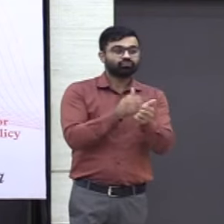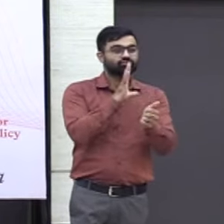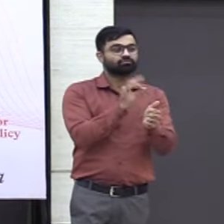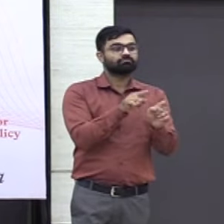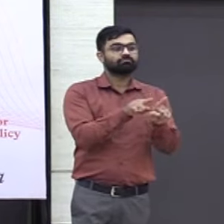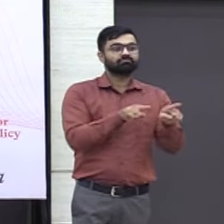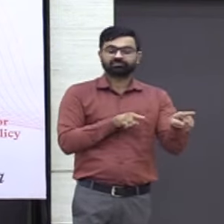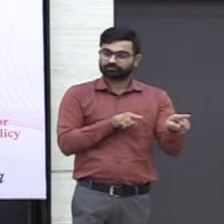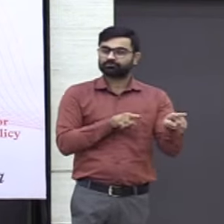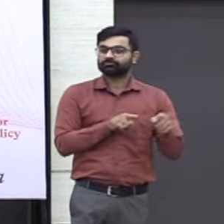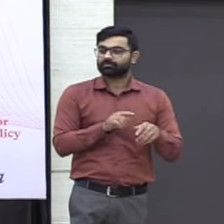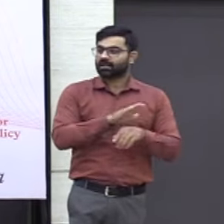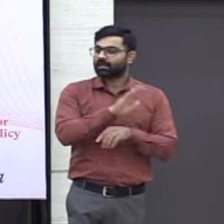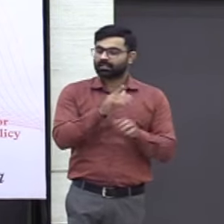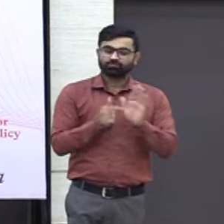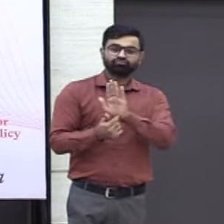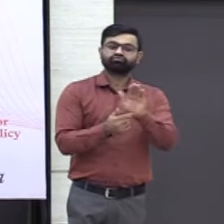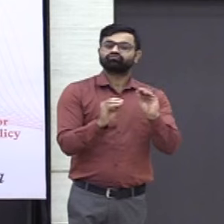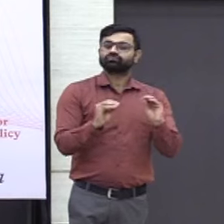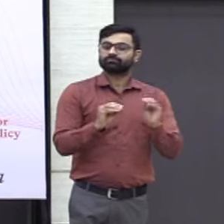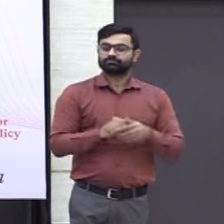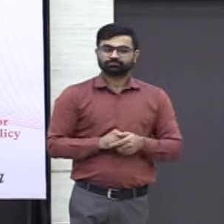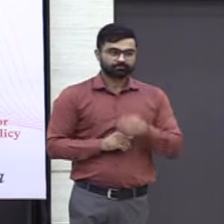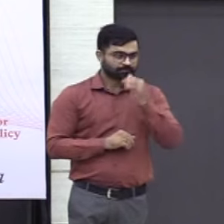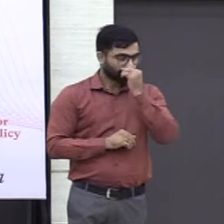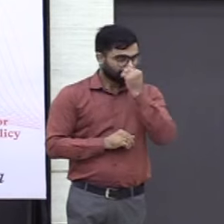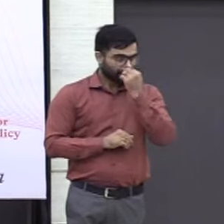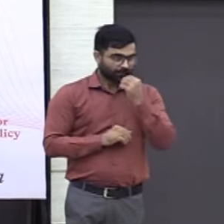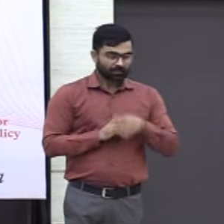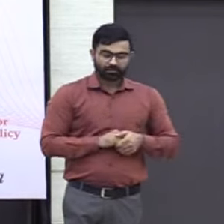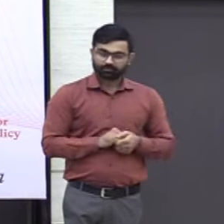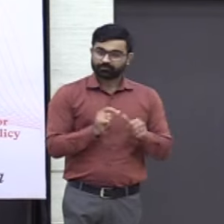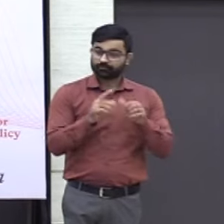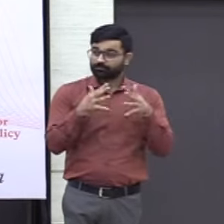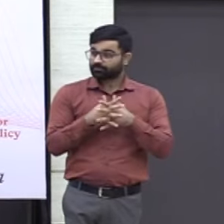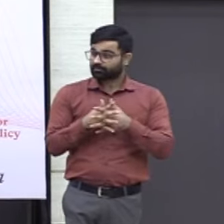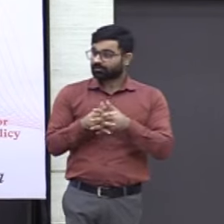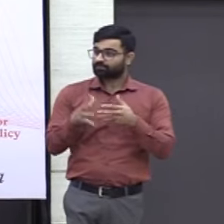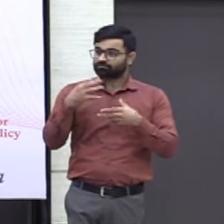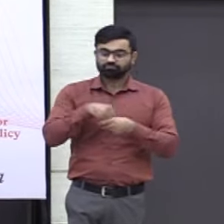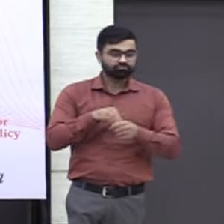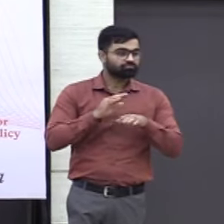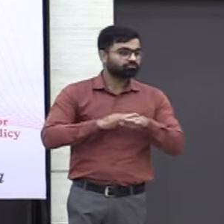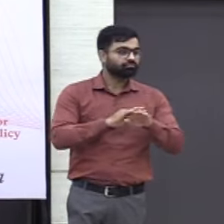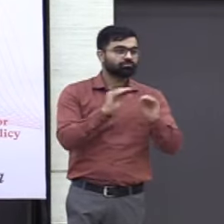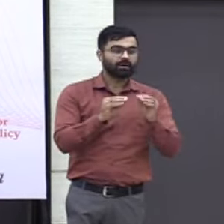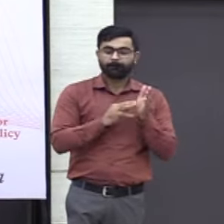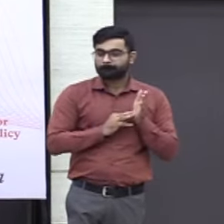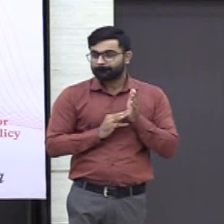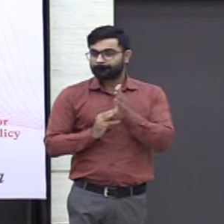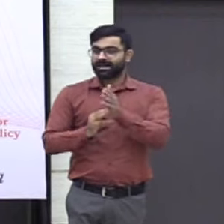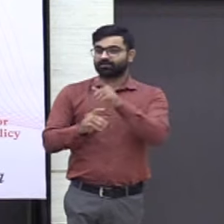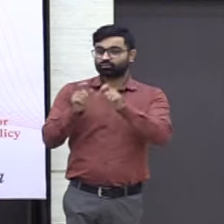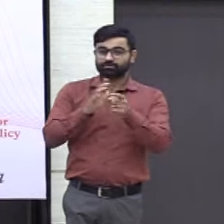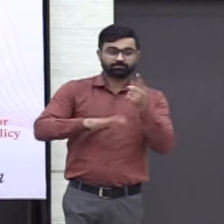reality, never in front of it. Because law by itself cannot envisage the myriads of